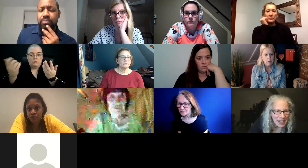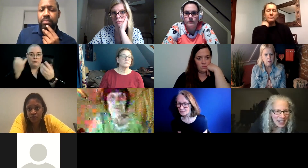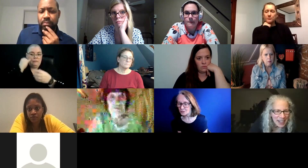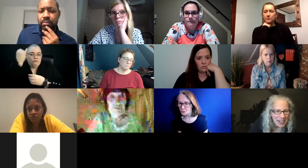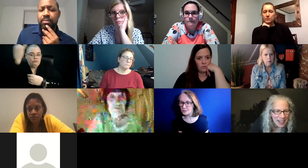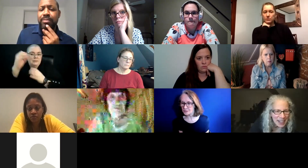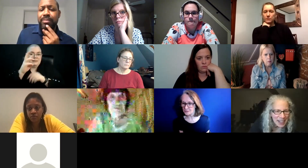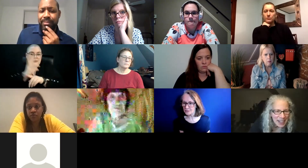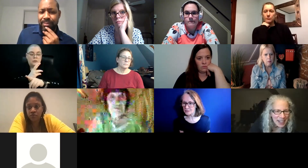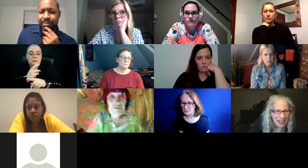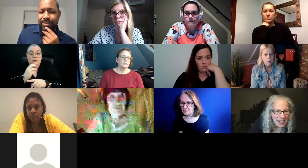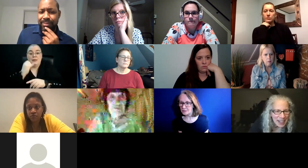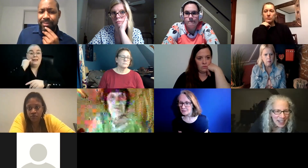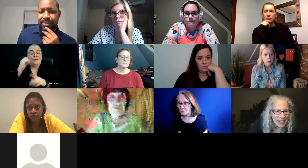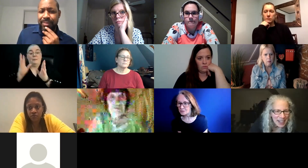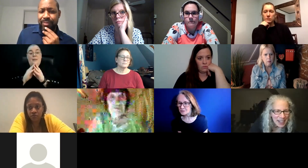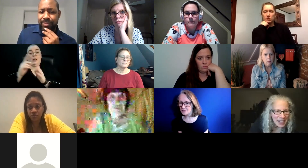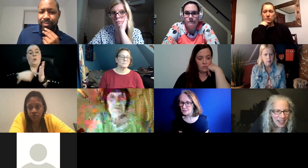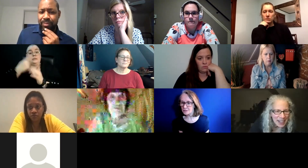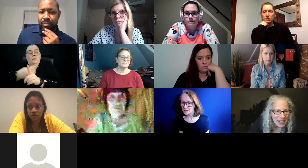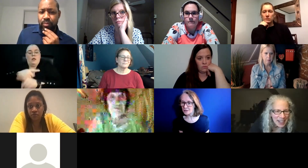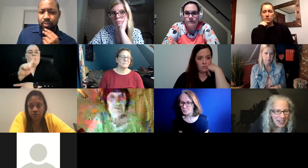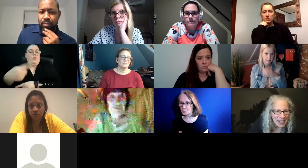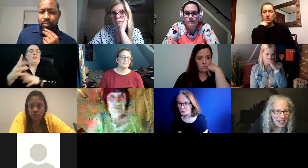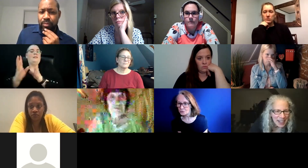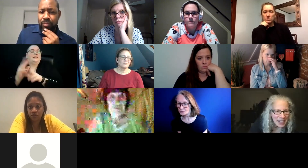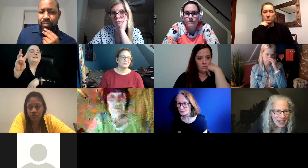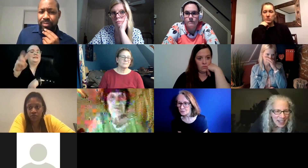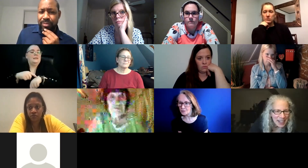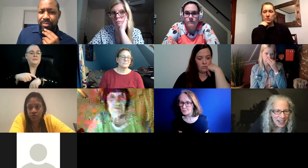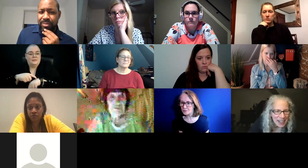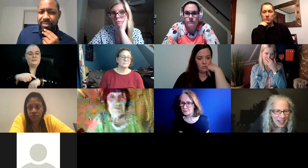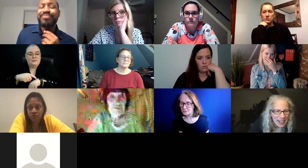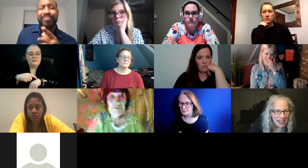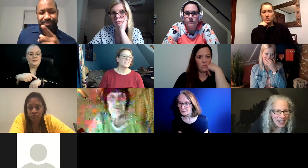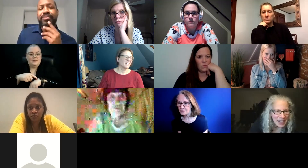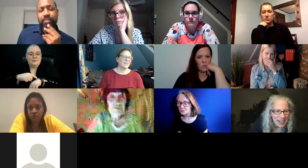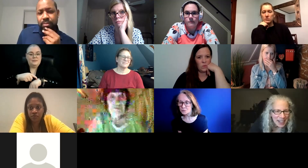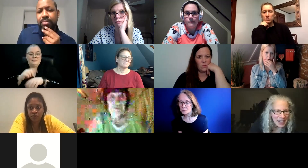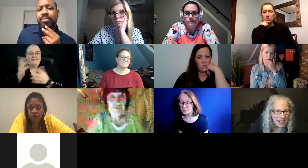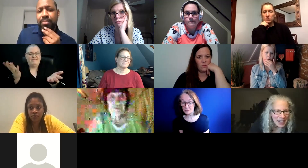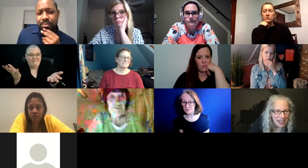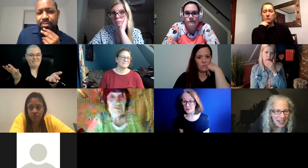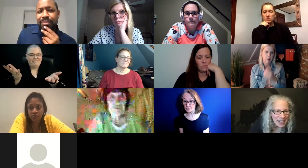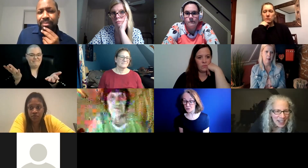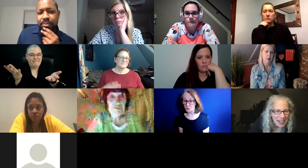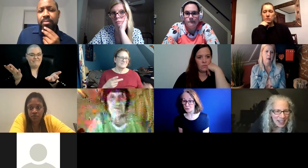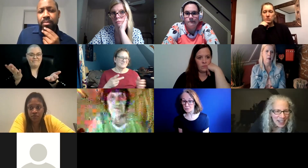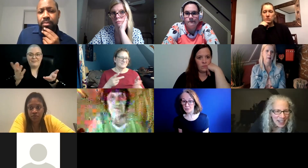we know we can extend it, I would say, I'd propose, what about monthly? Then we would meet 6 times total. How does that